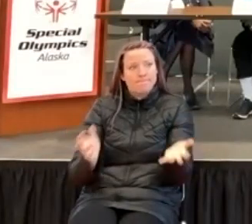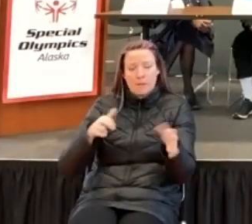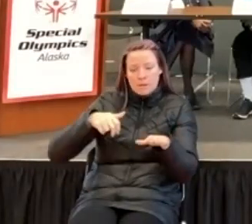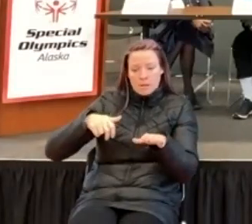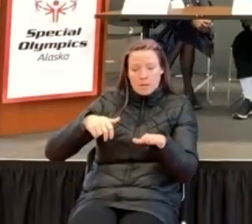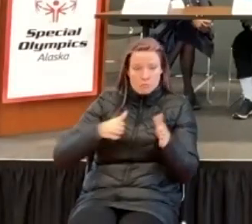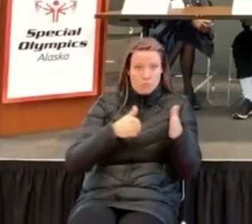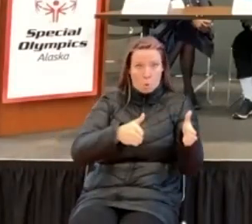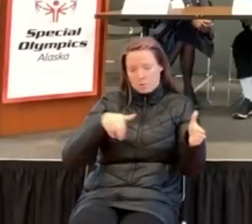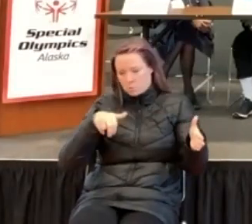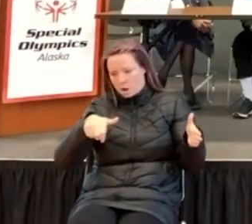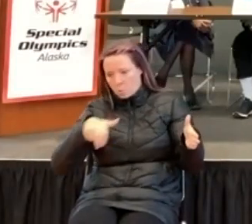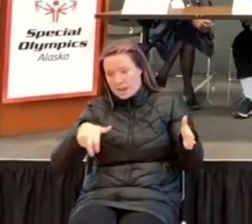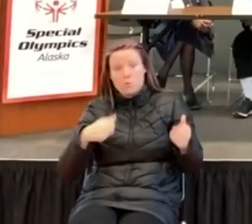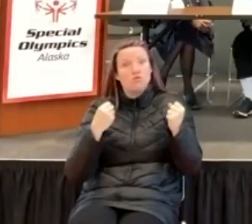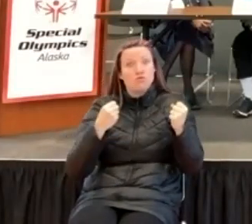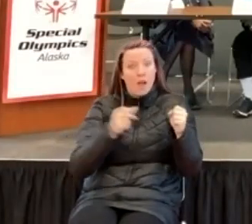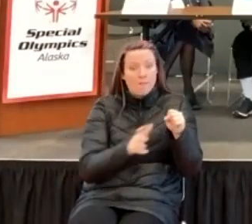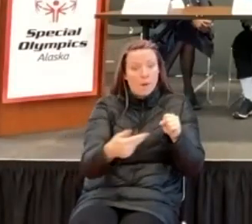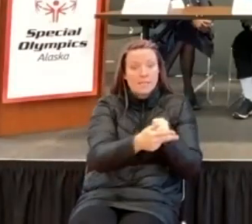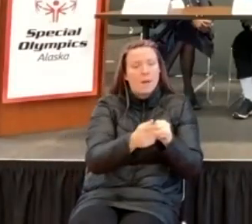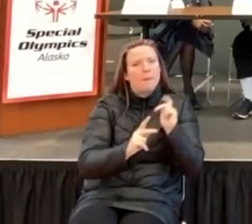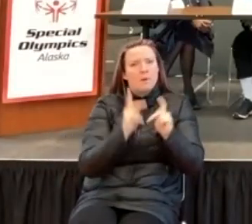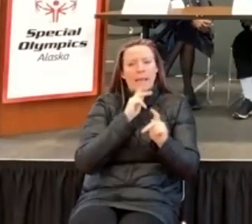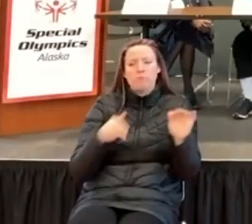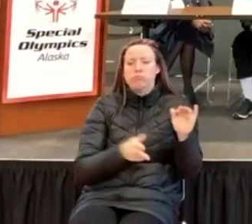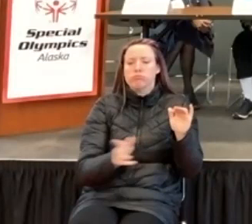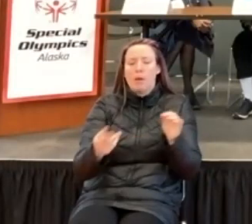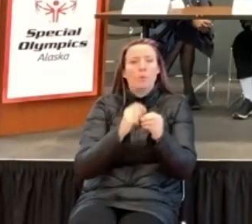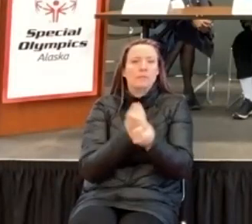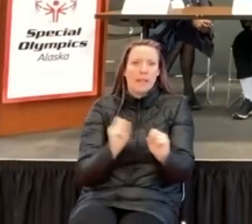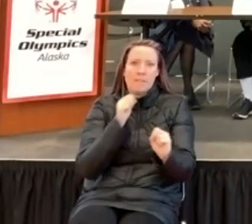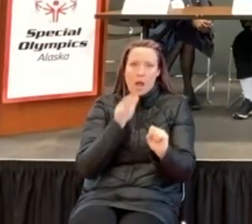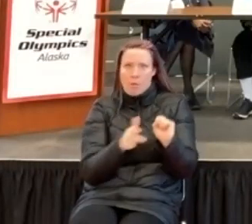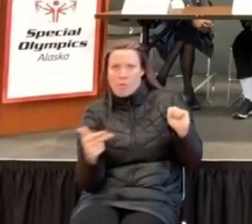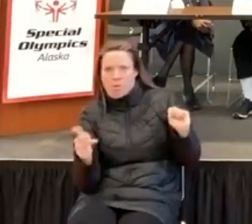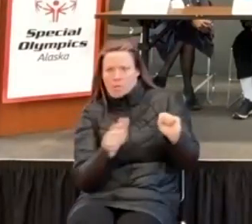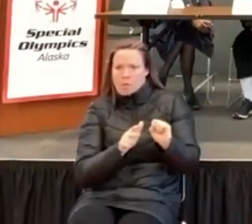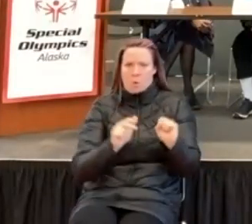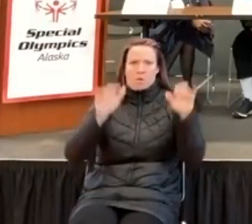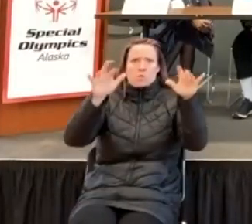walkways, driveways, so that people can navigate themselves around our communities.